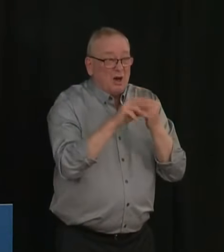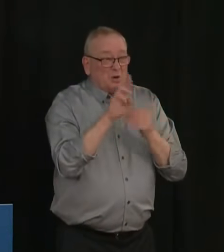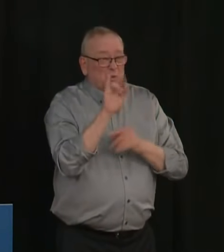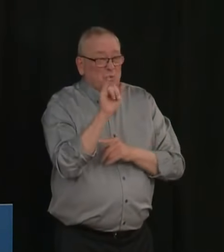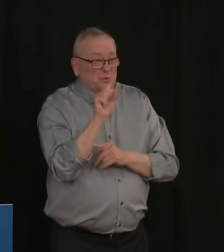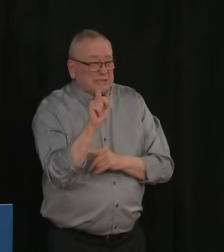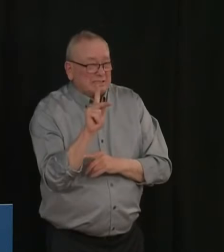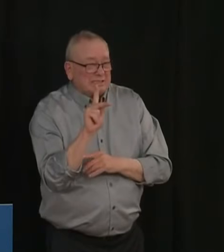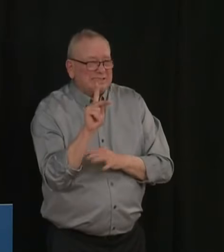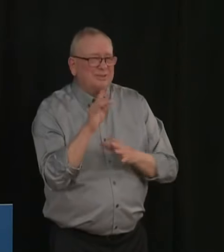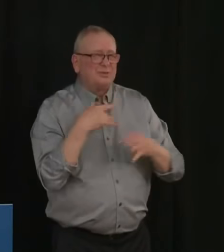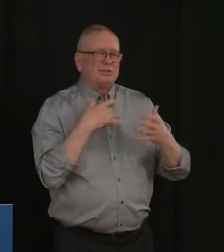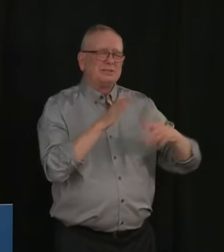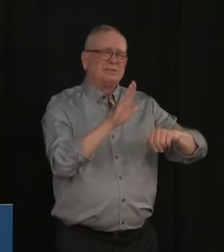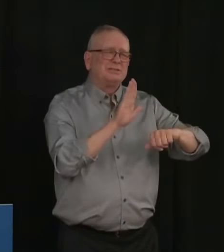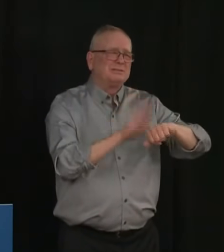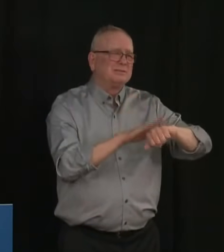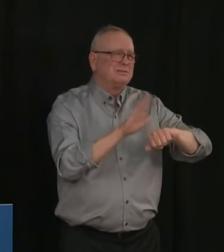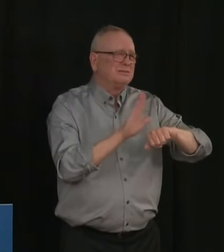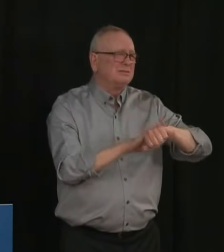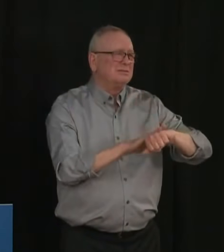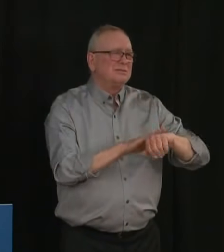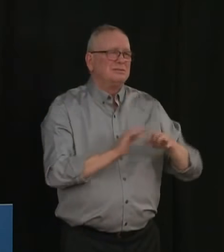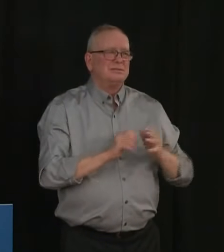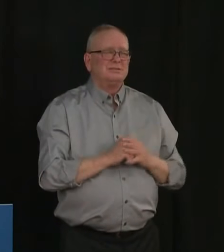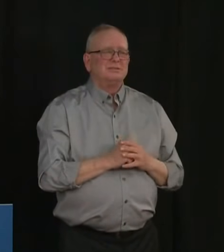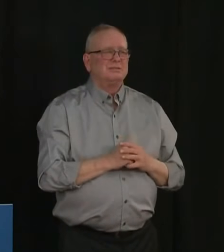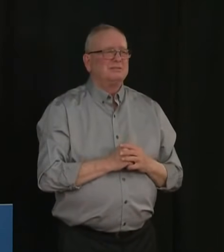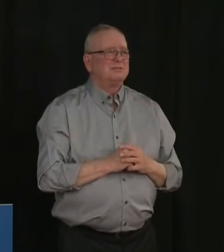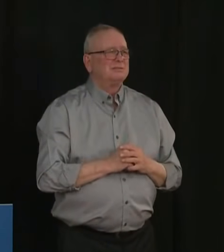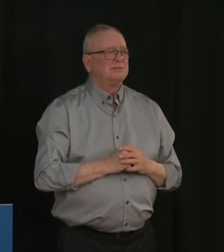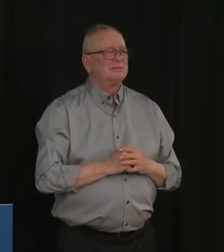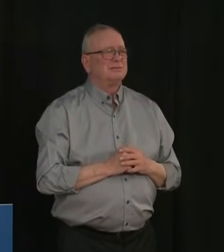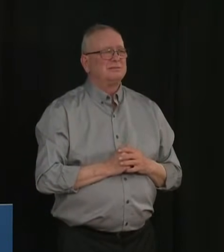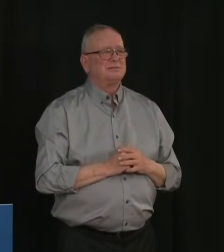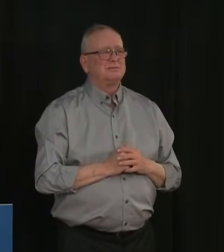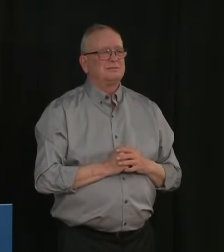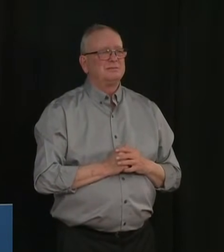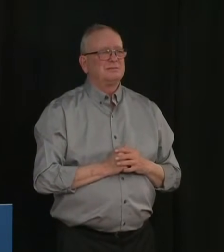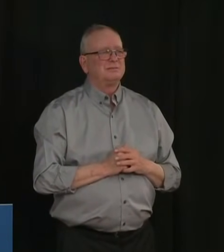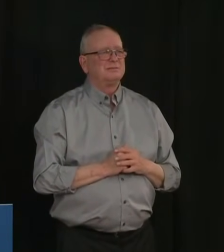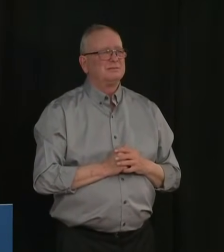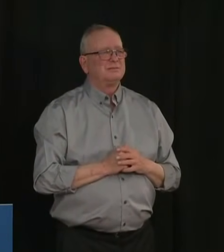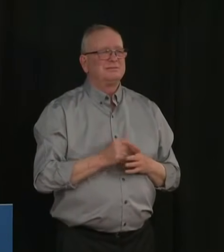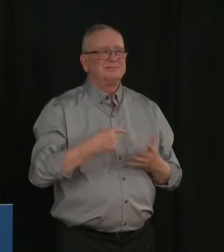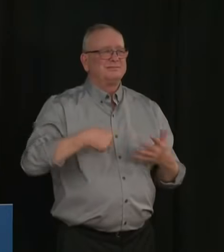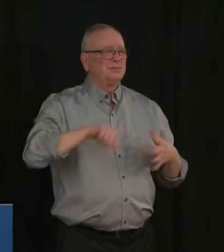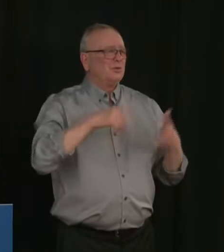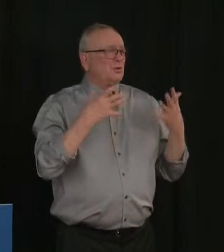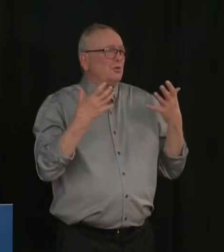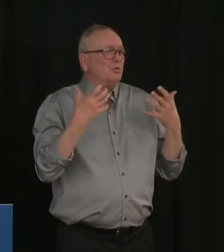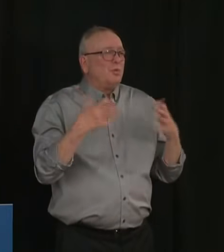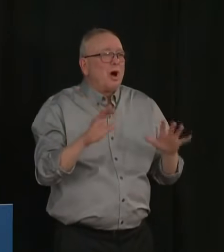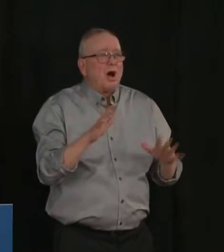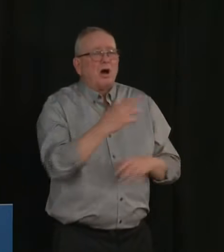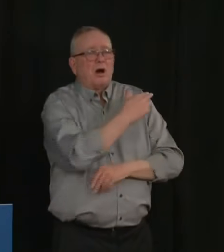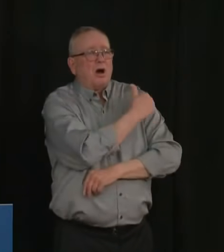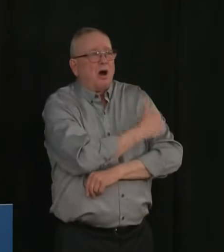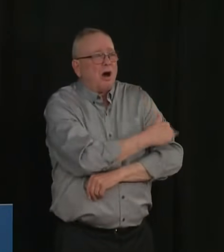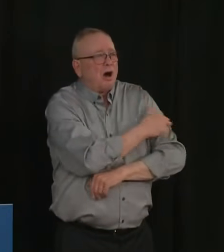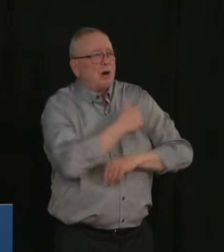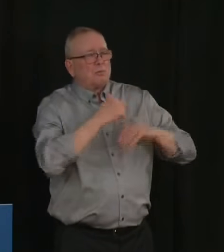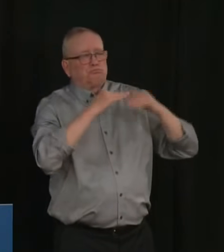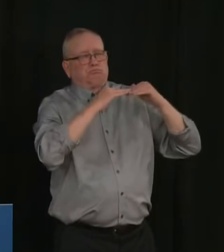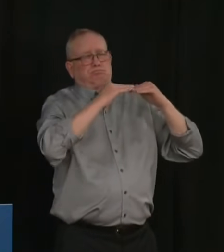realize the consequences are, again, pointing back to health system capacity, preventable deaths, and